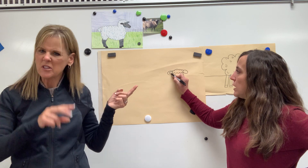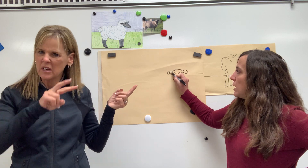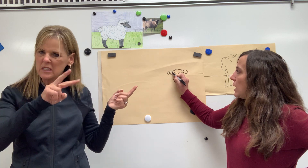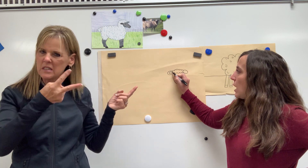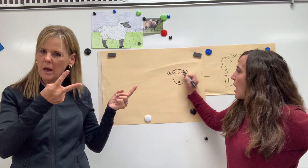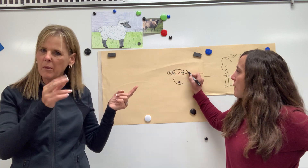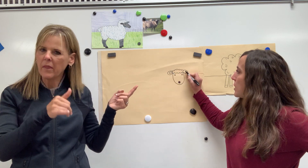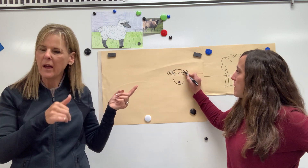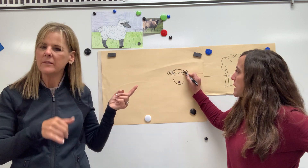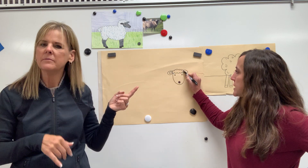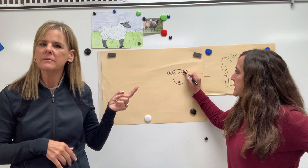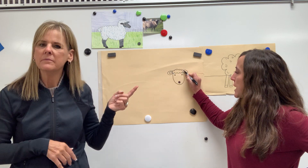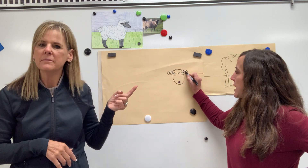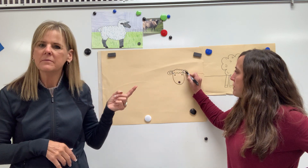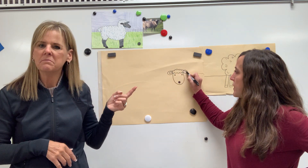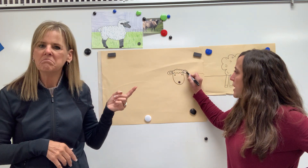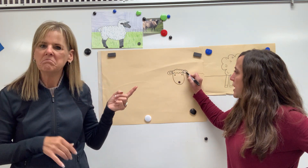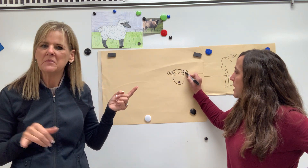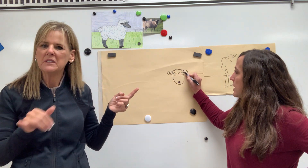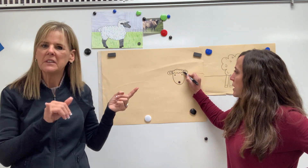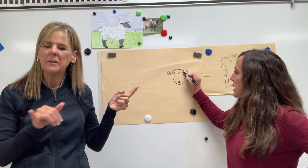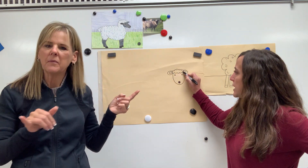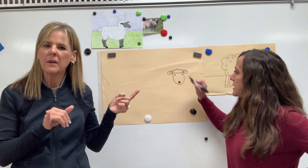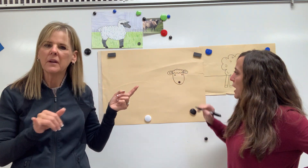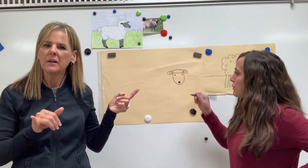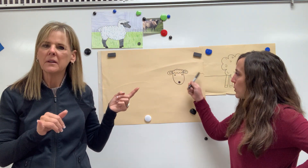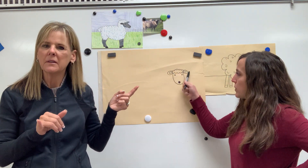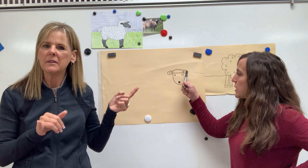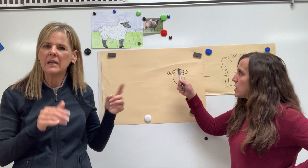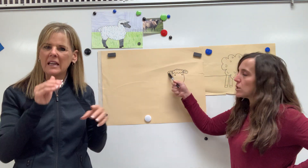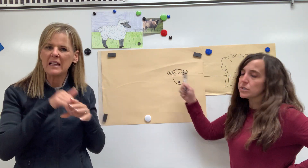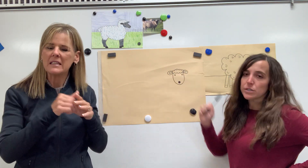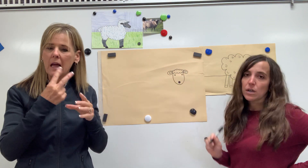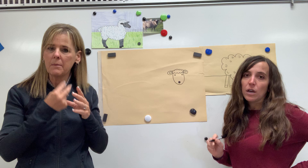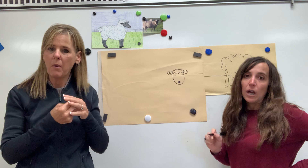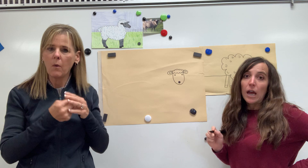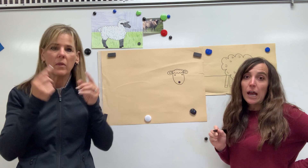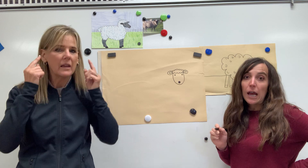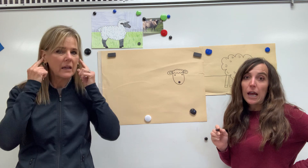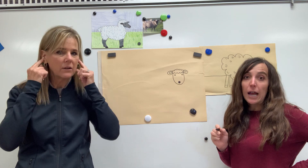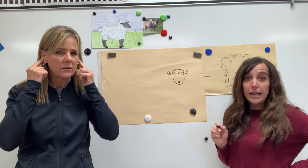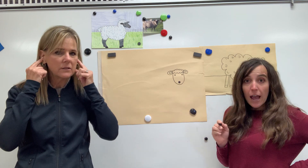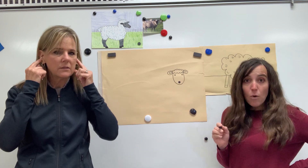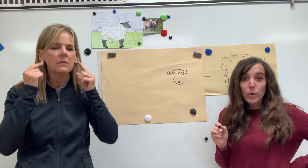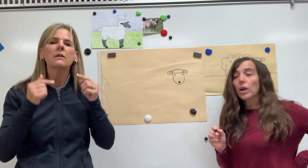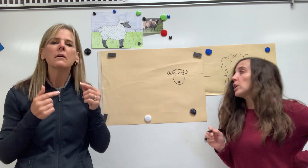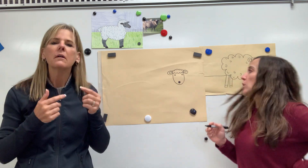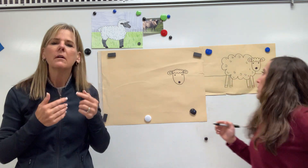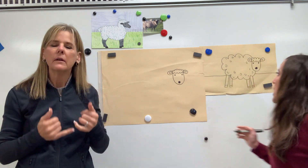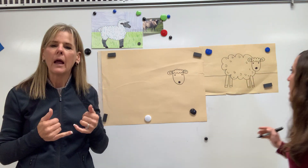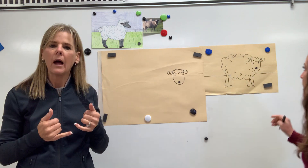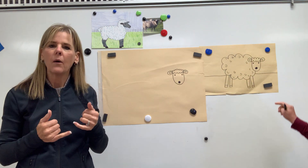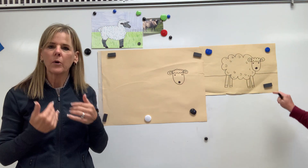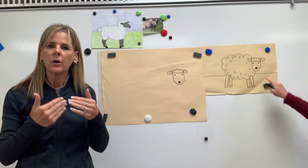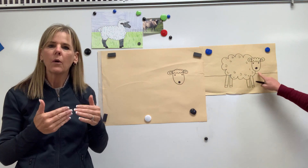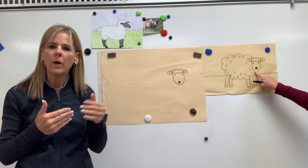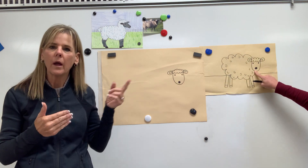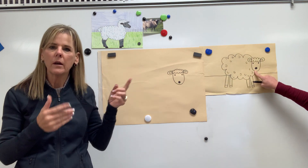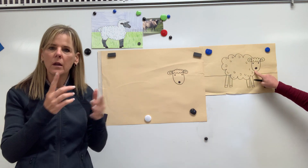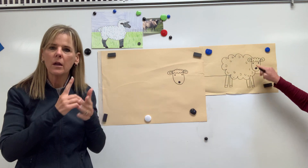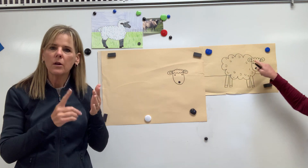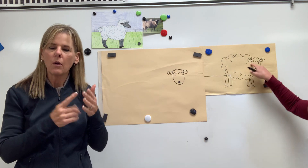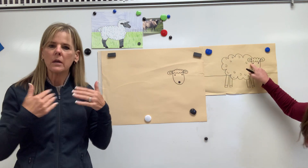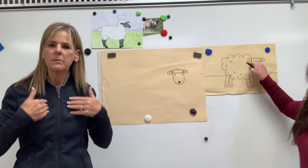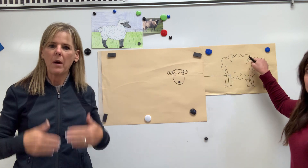it. I'm going to make the same thing inside both ears. And now we are going to go ahead and draw